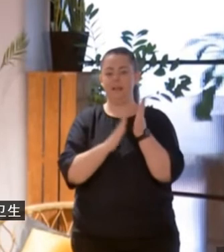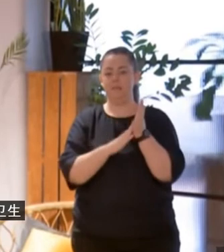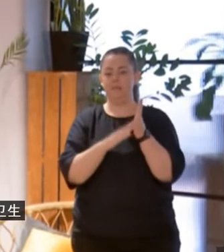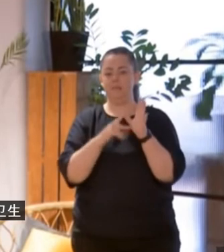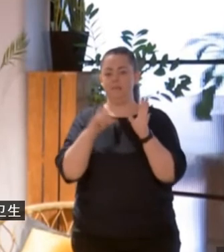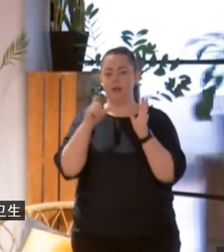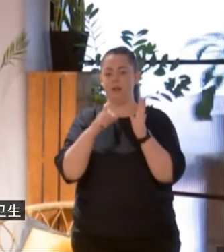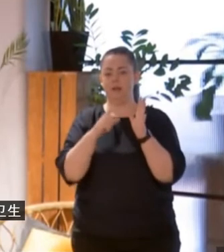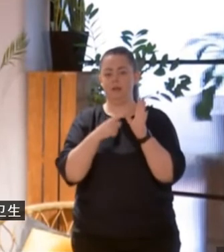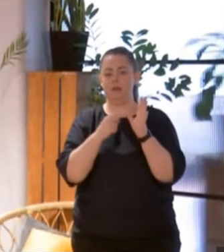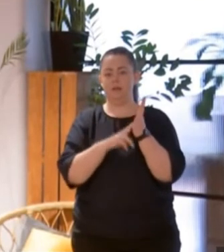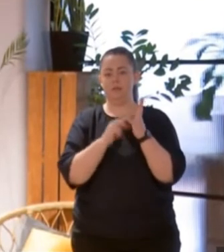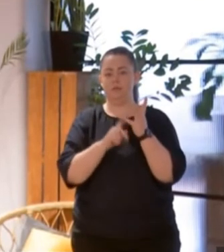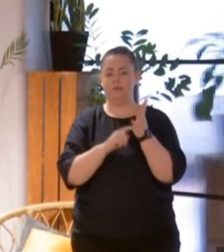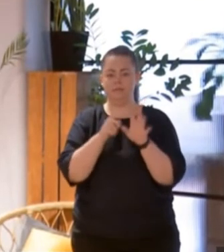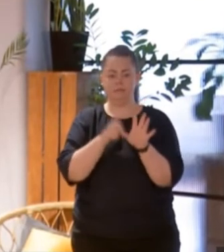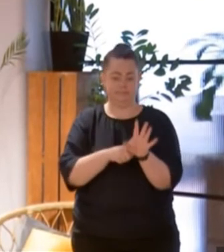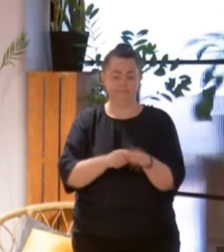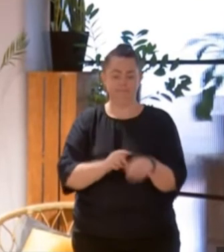update.